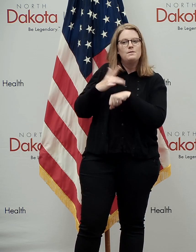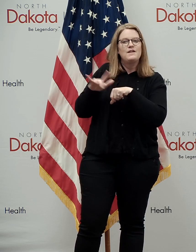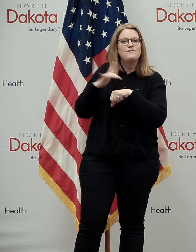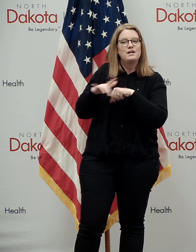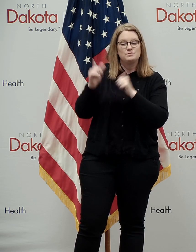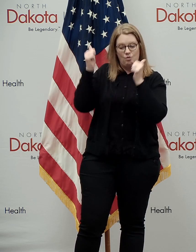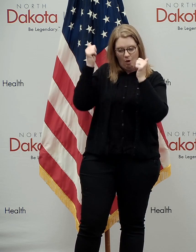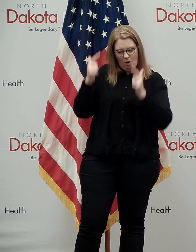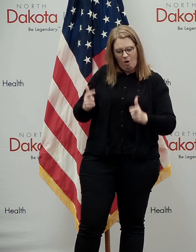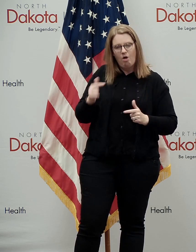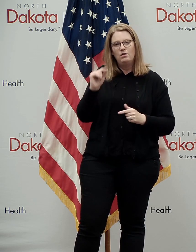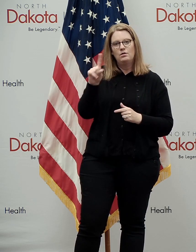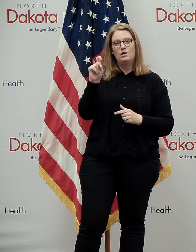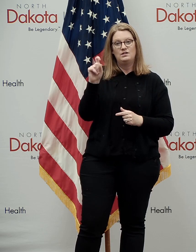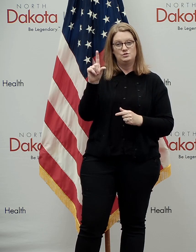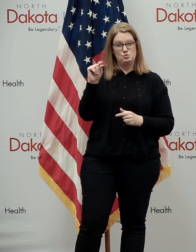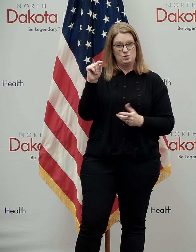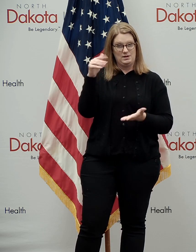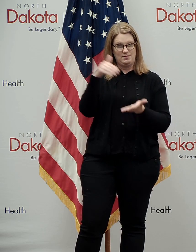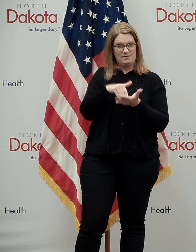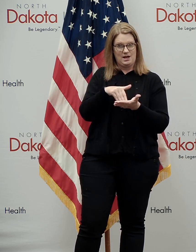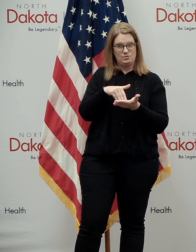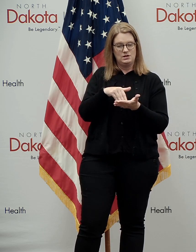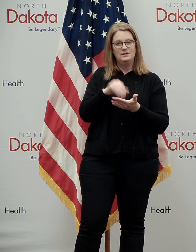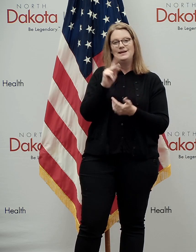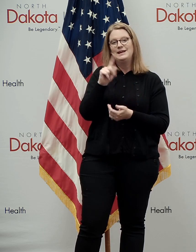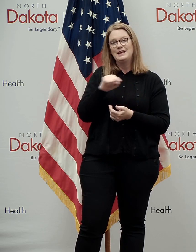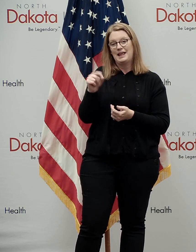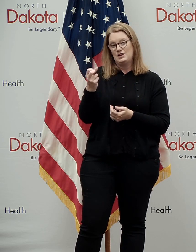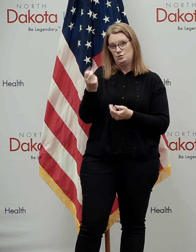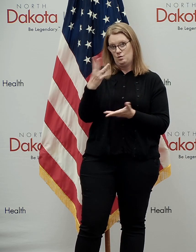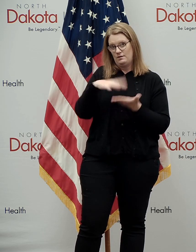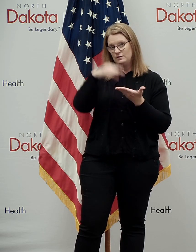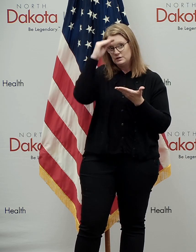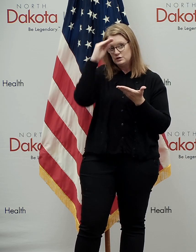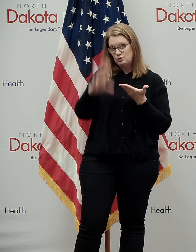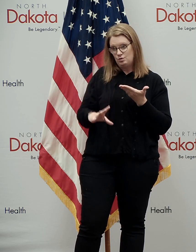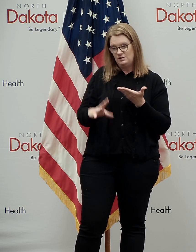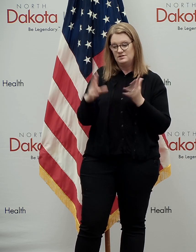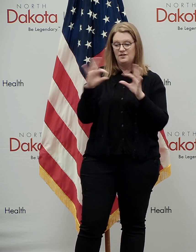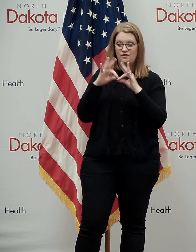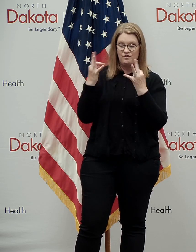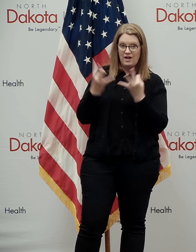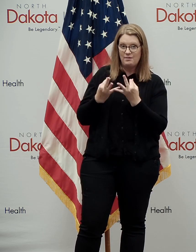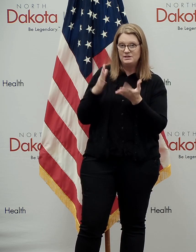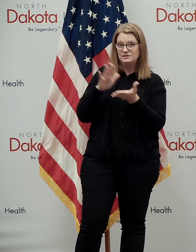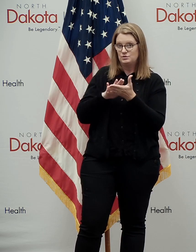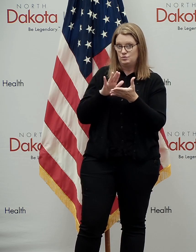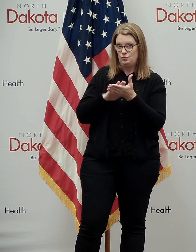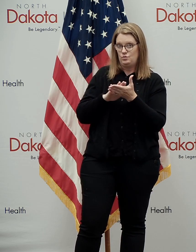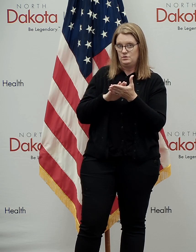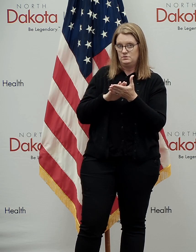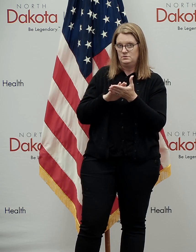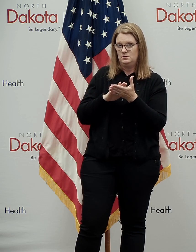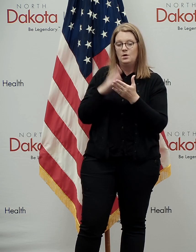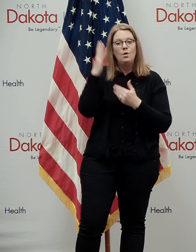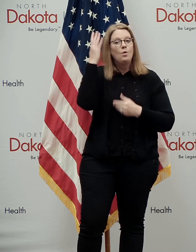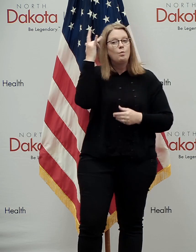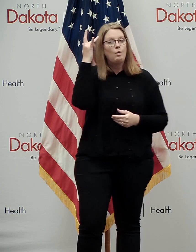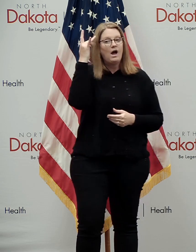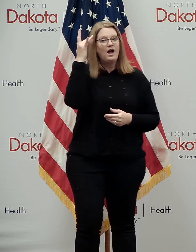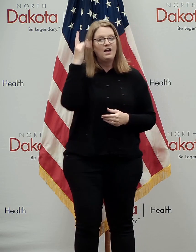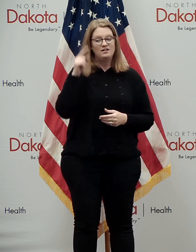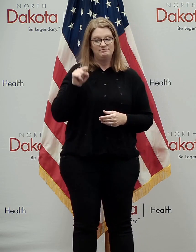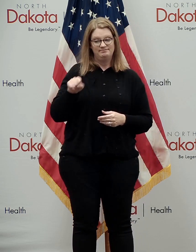all 120,000 K-12 students, their families, and schools to provide